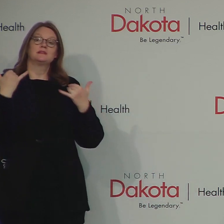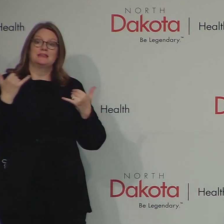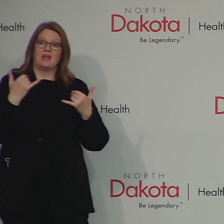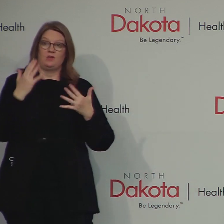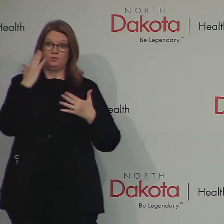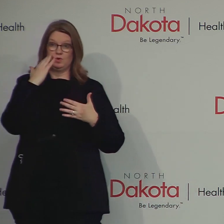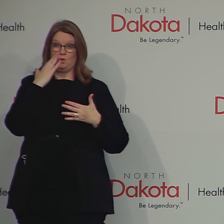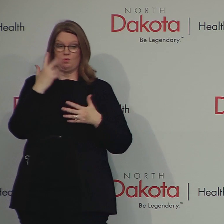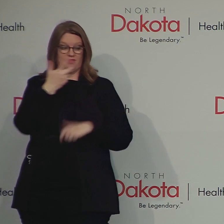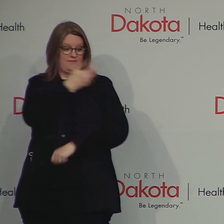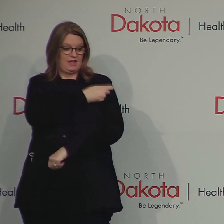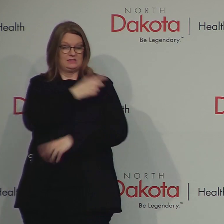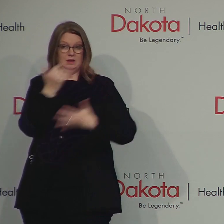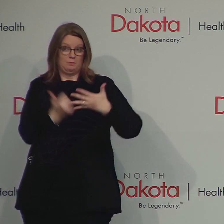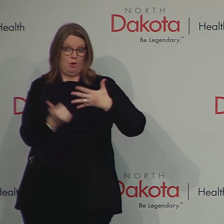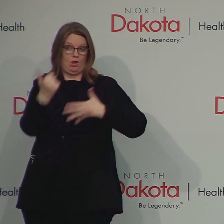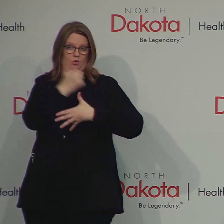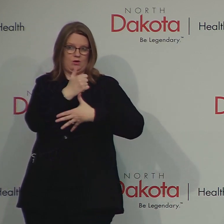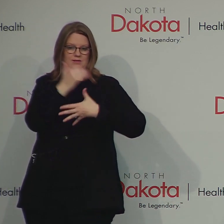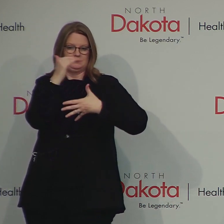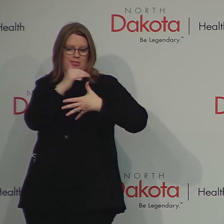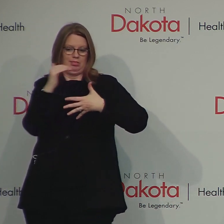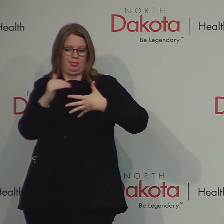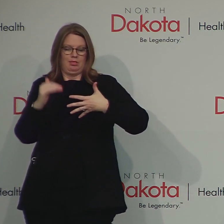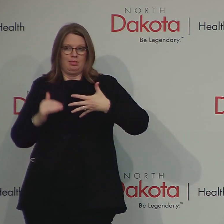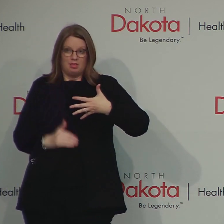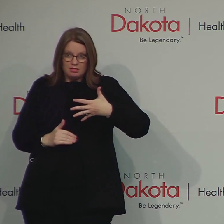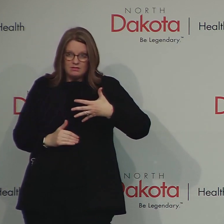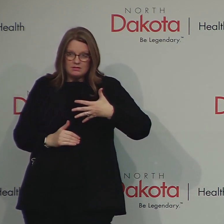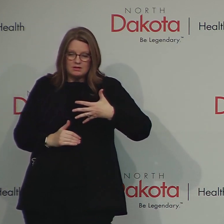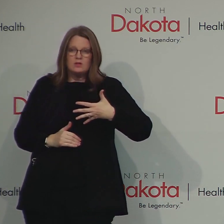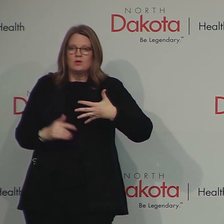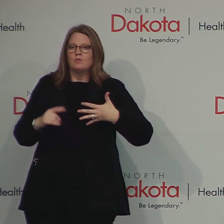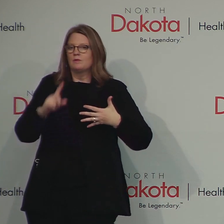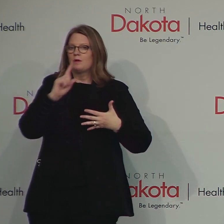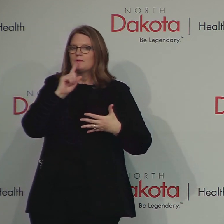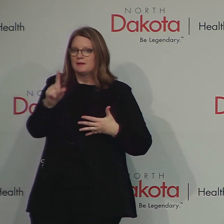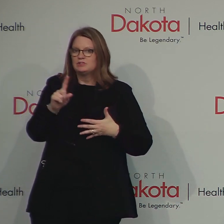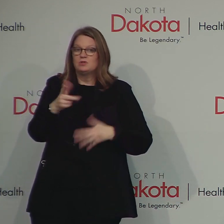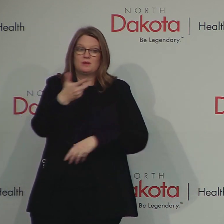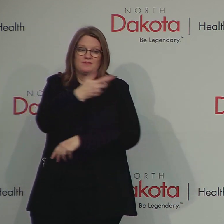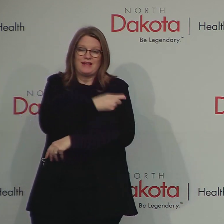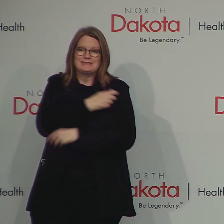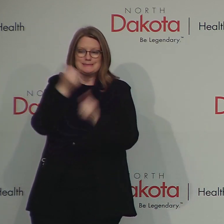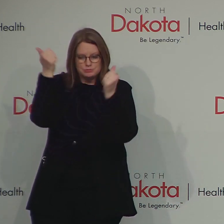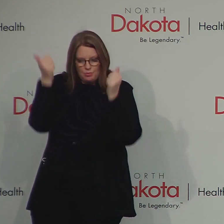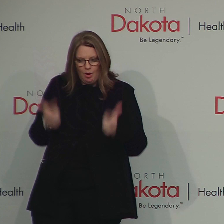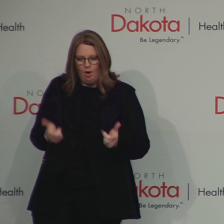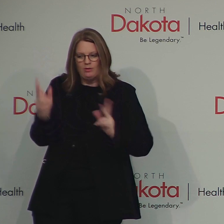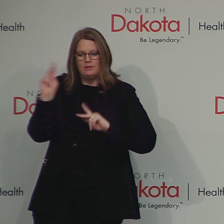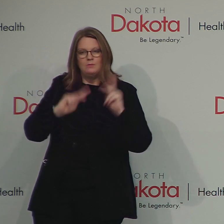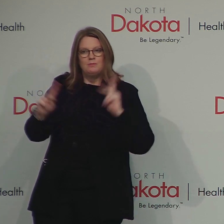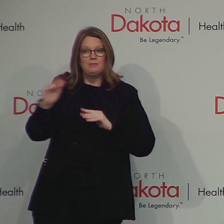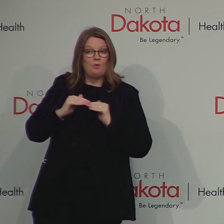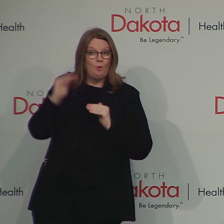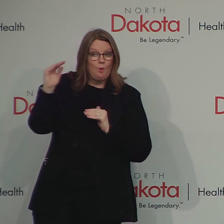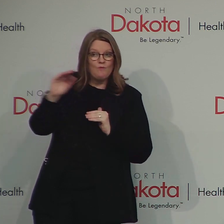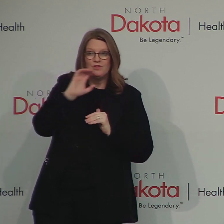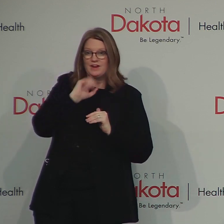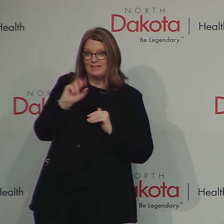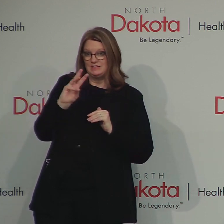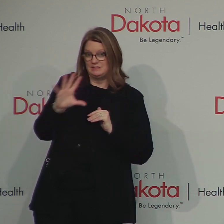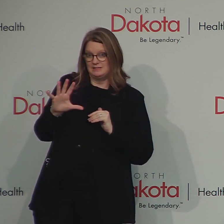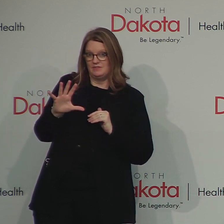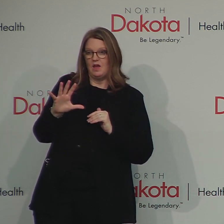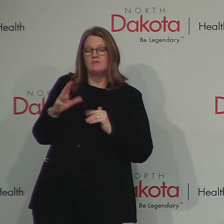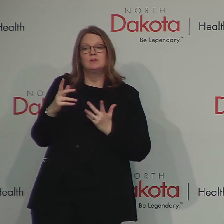priority list, again, our goal, of course, is to try to make sure that we get vaccines eventually to everybody over age 65, and